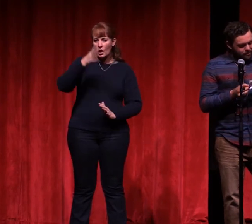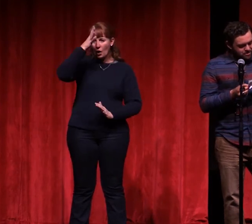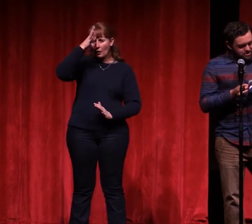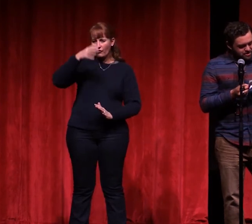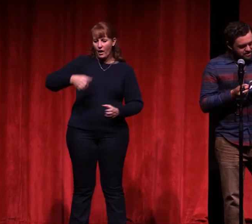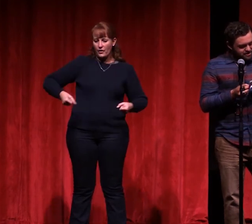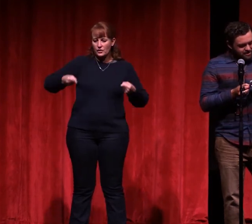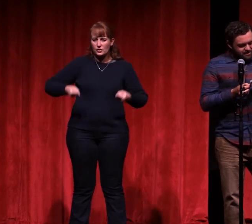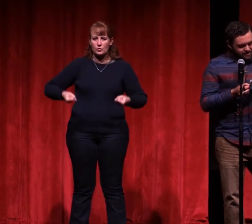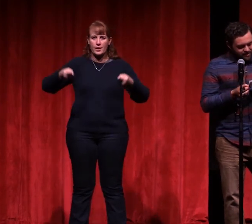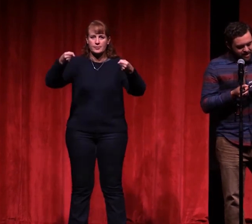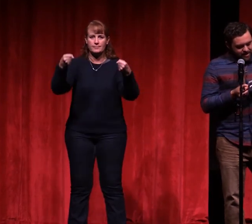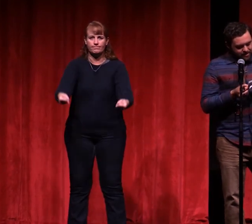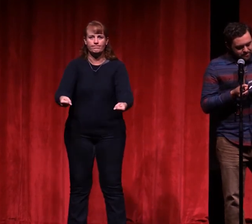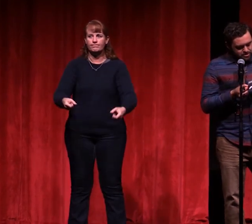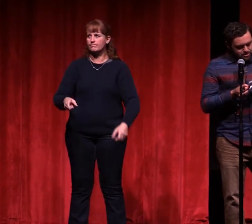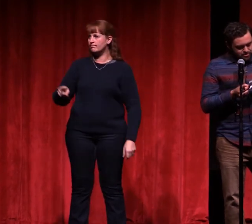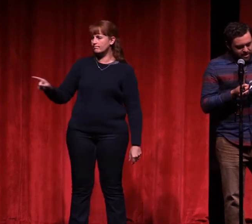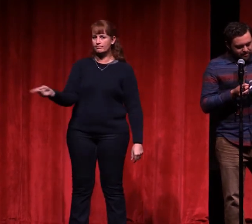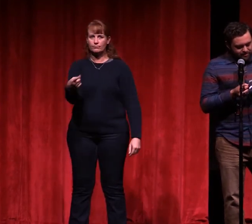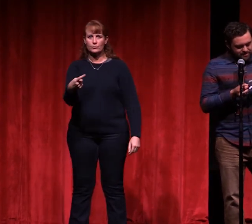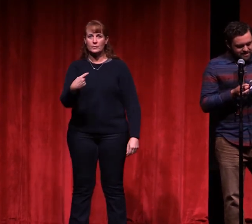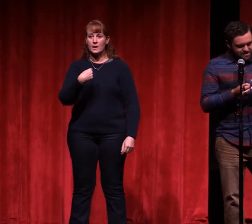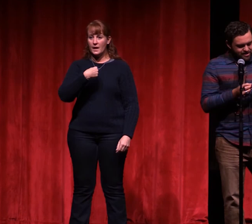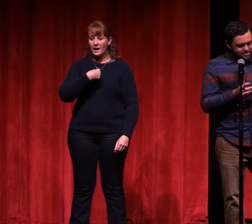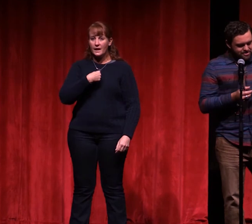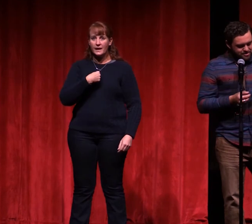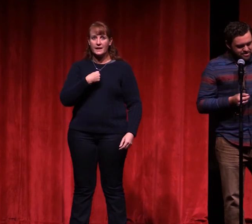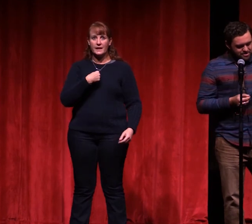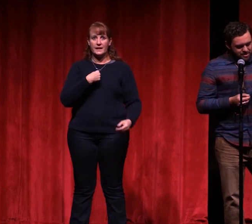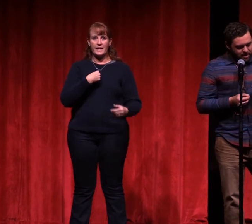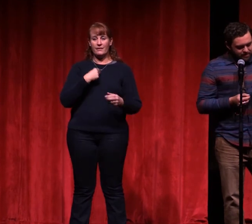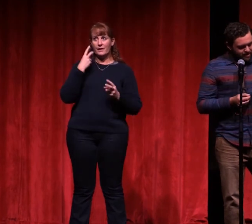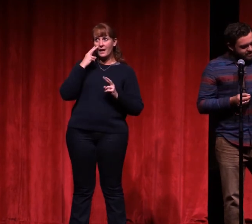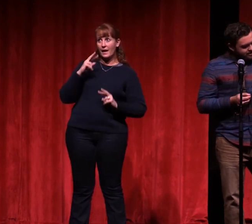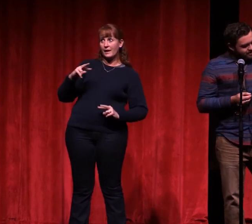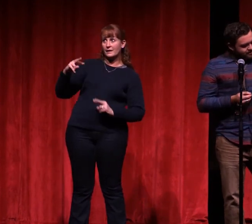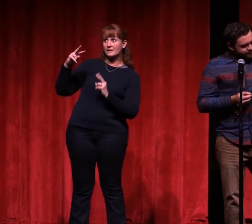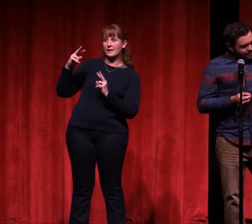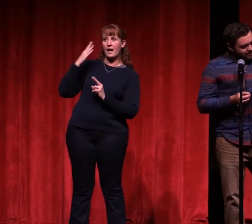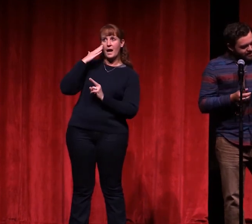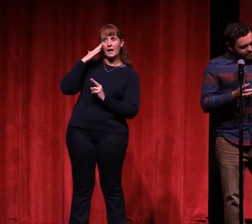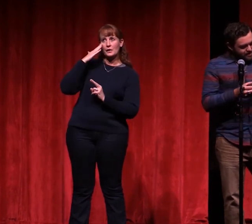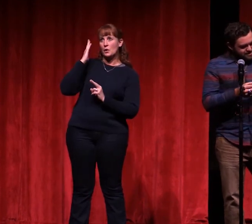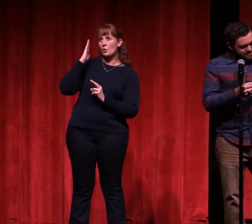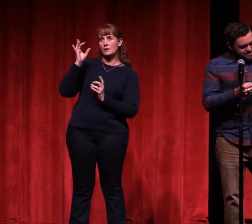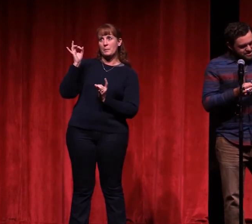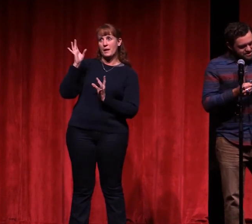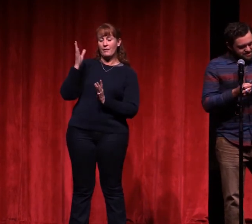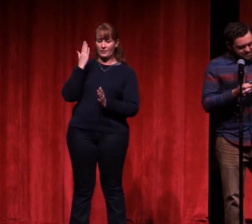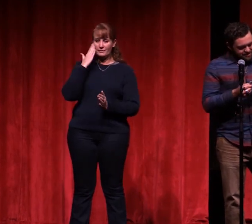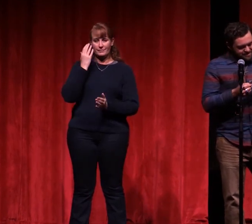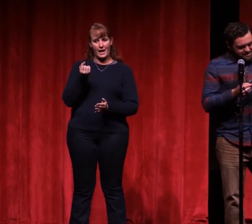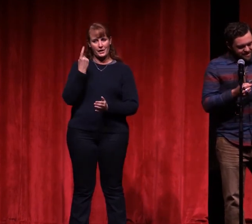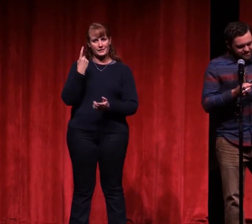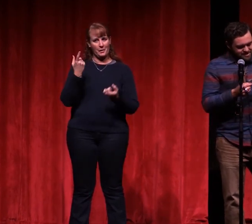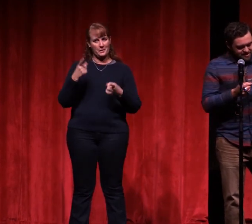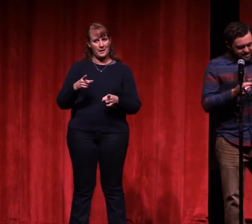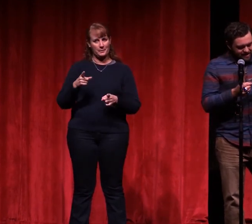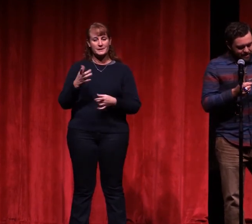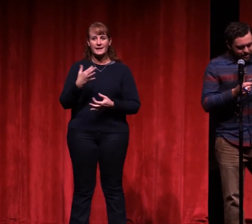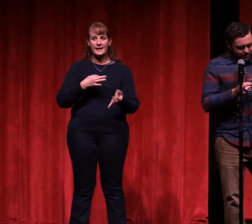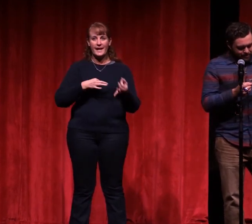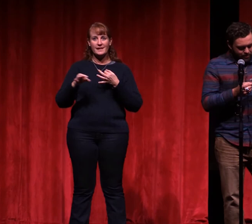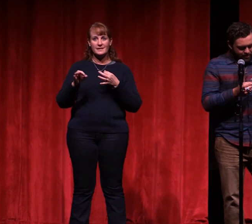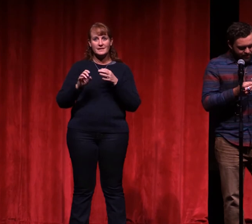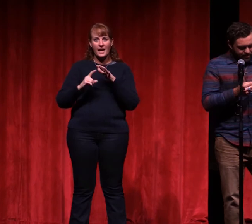front porch. Even I, an obtuse rider of the testosterone tsunami, figured out the message. Instead of